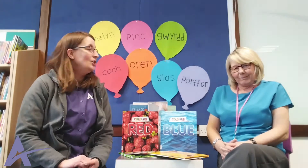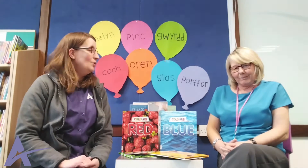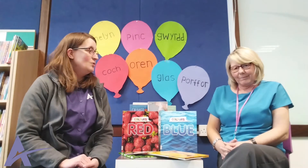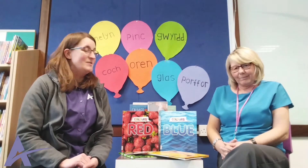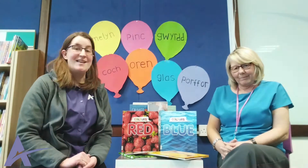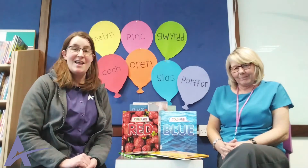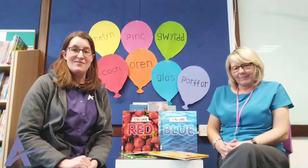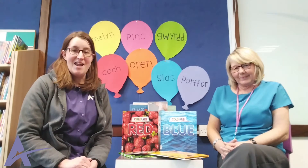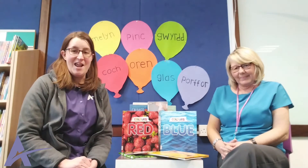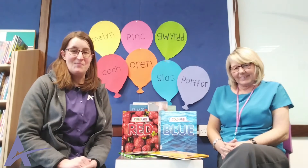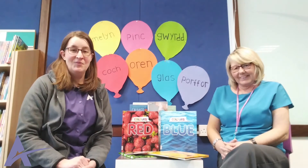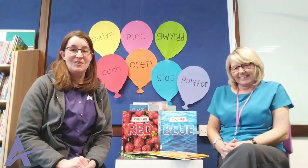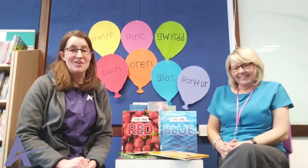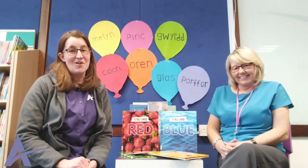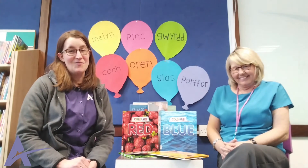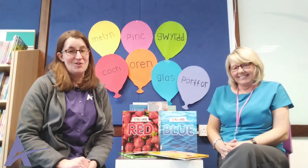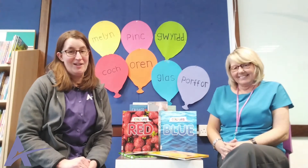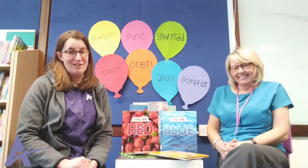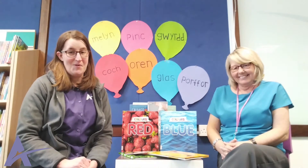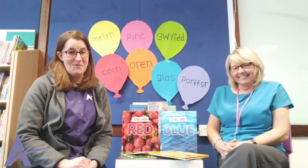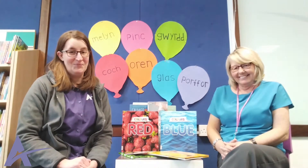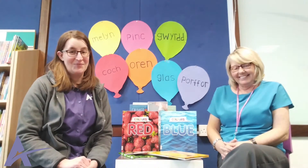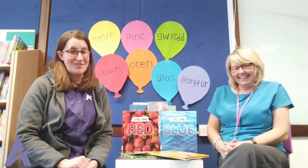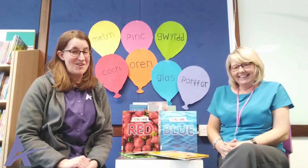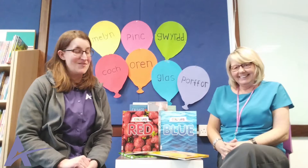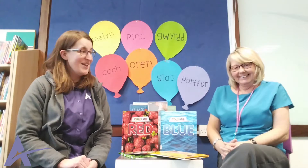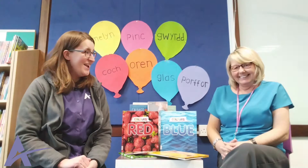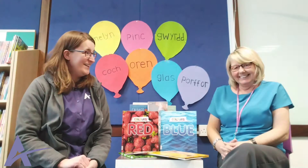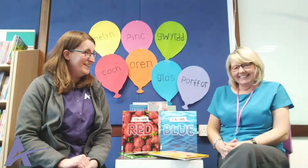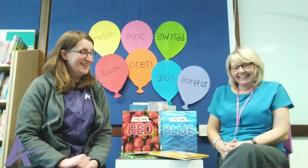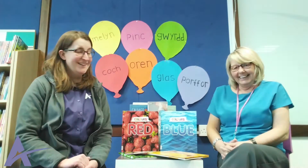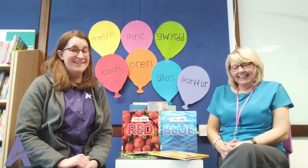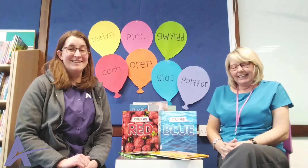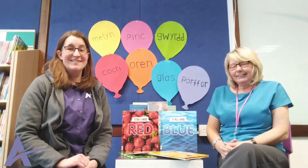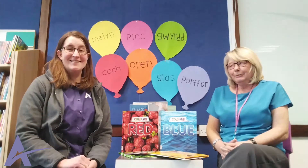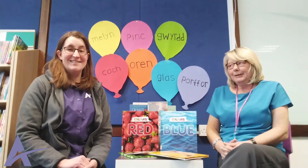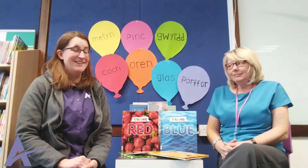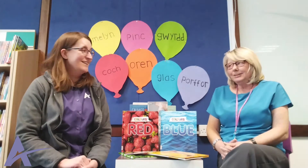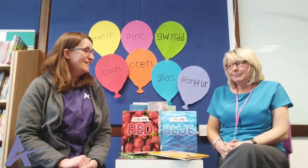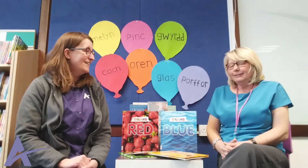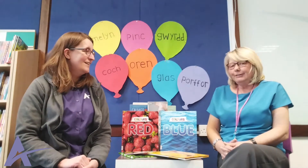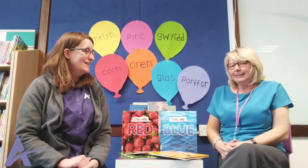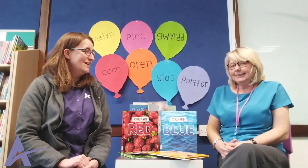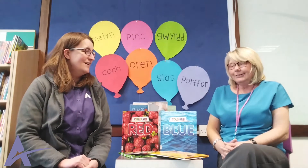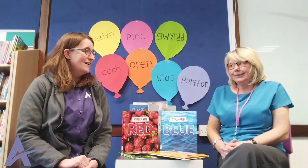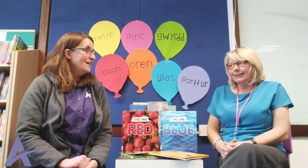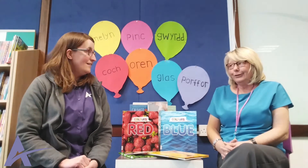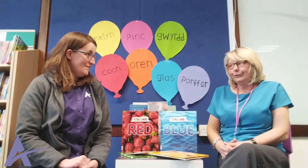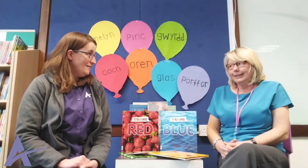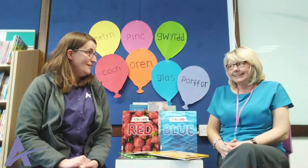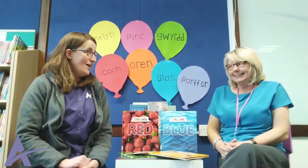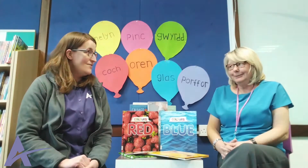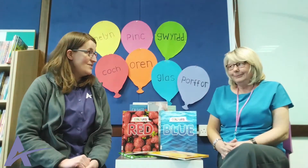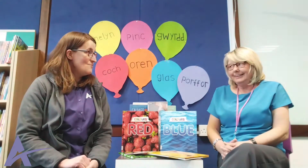would be saying the name of your little one. Yeah. Okay. And I think we have some little friends out there already, don't we? I think we